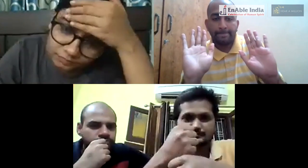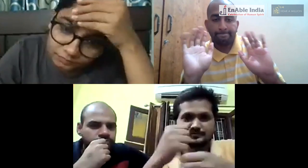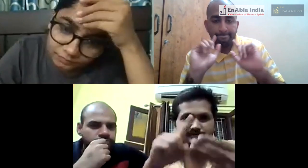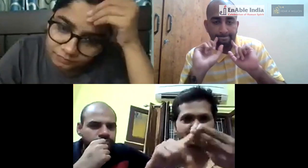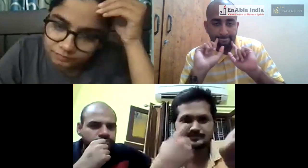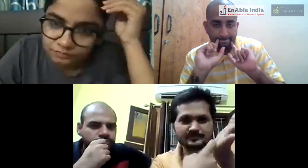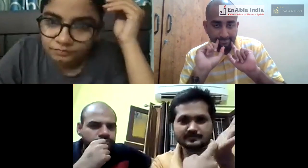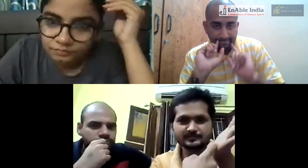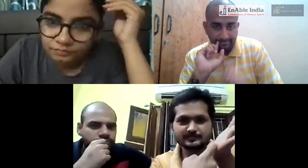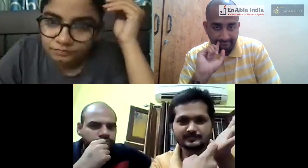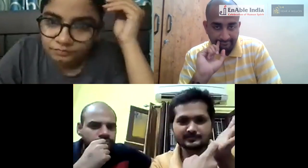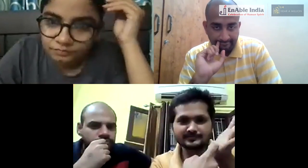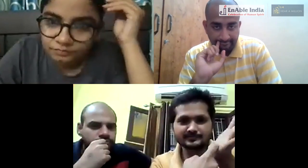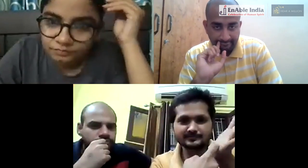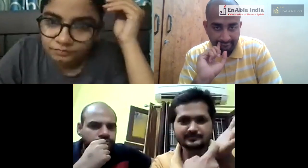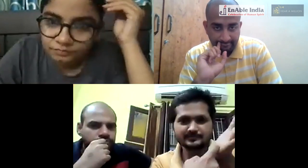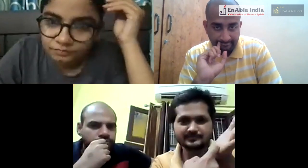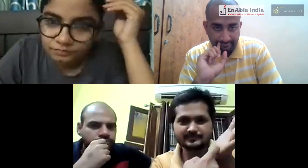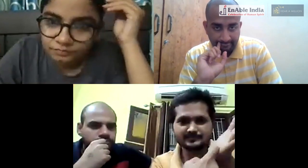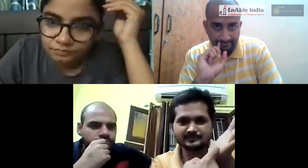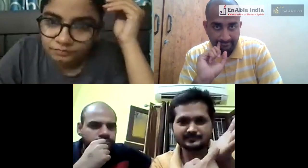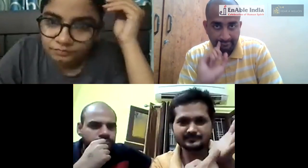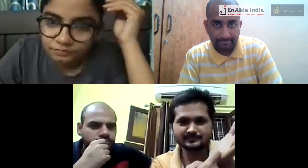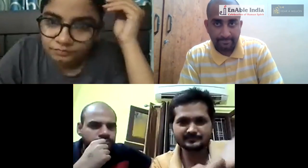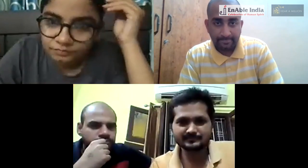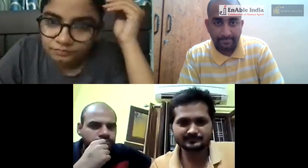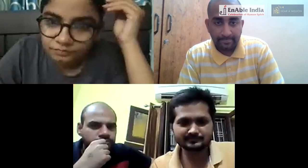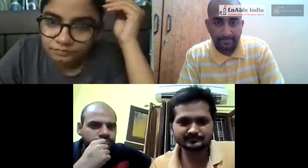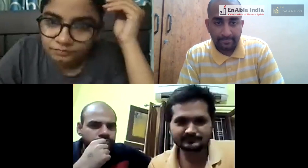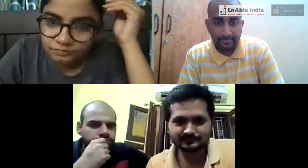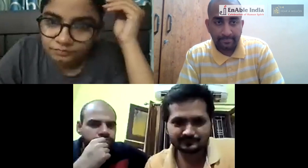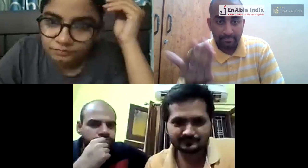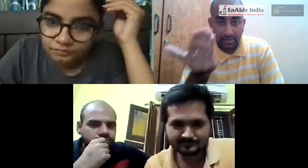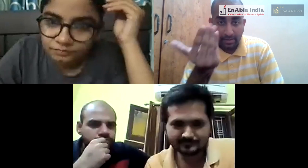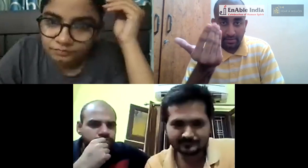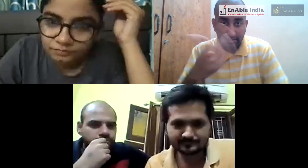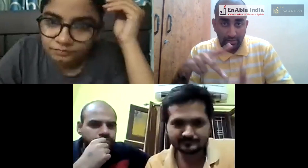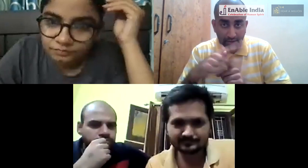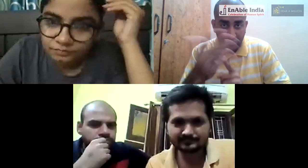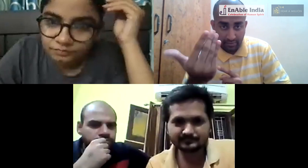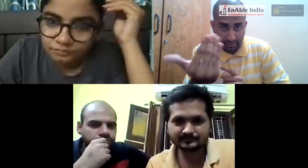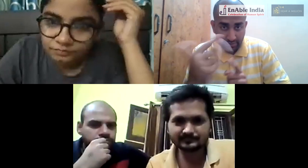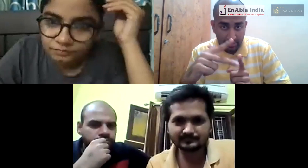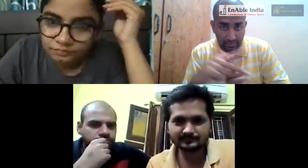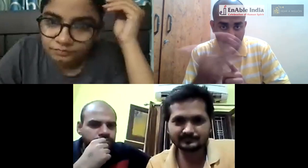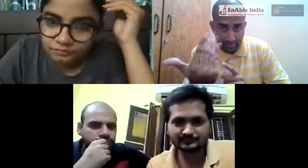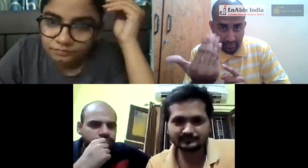you go once again? So in suggestion, the last point, what we need to put?